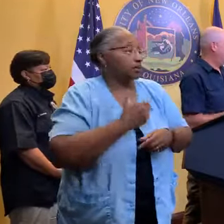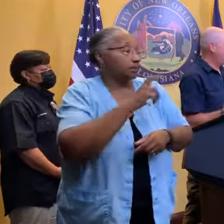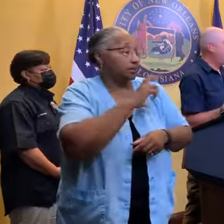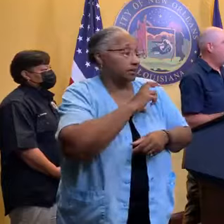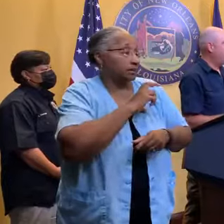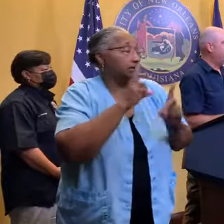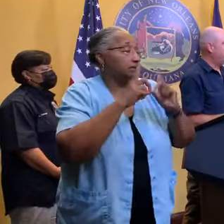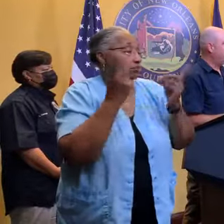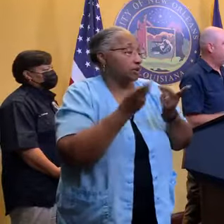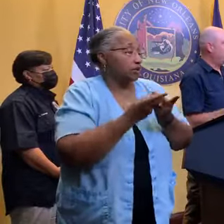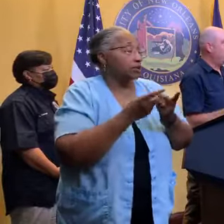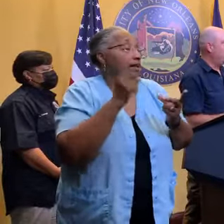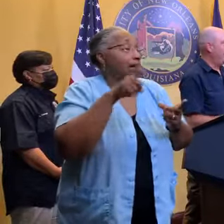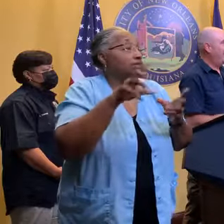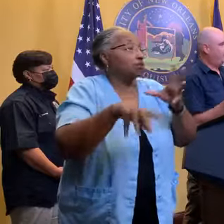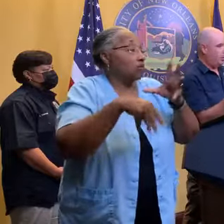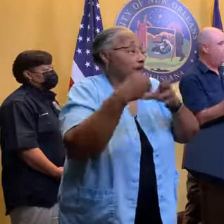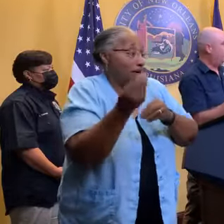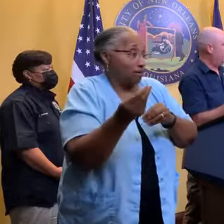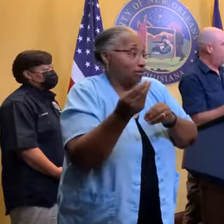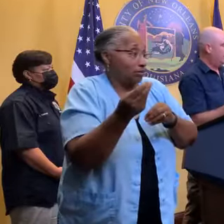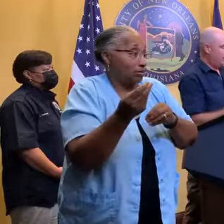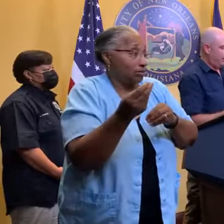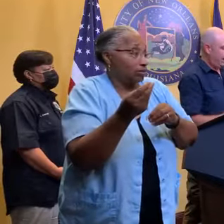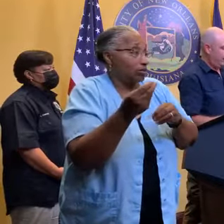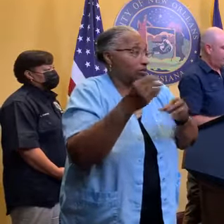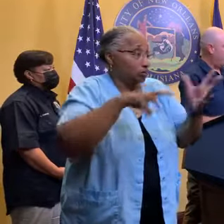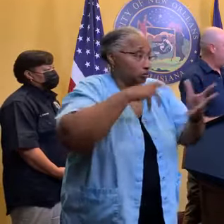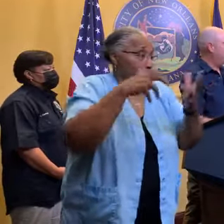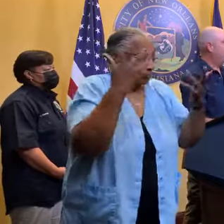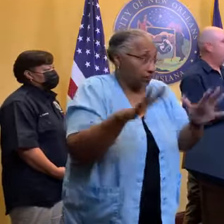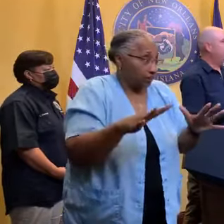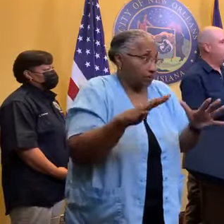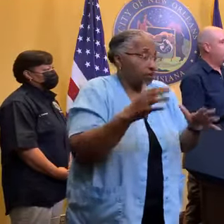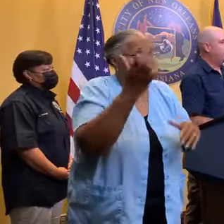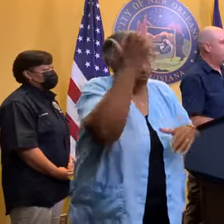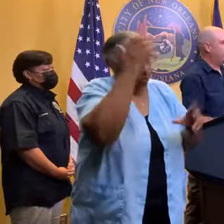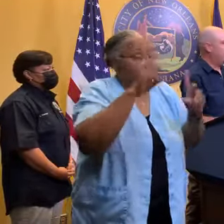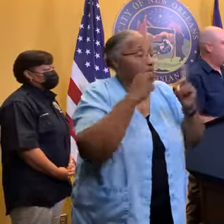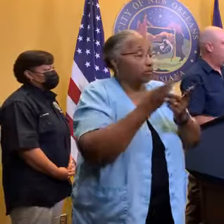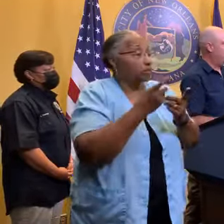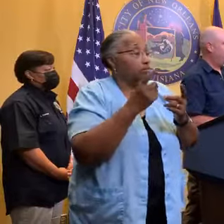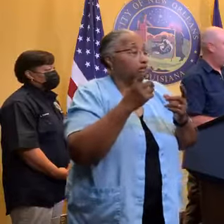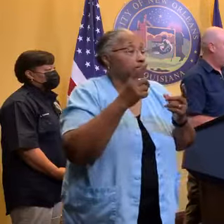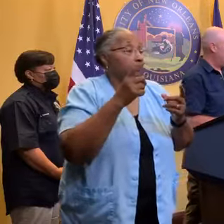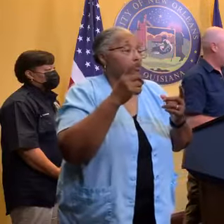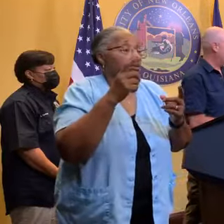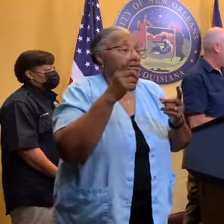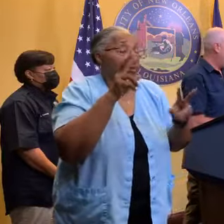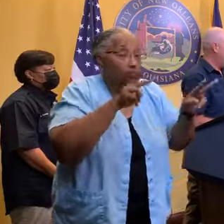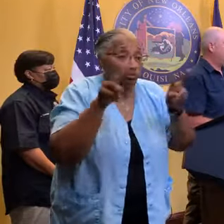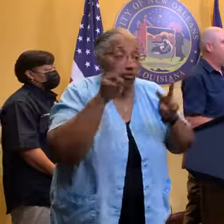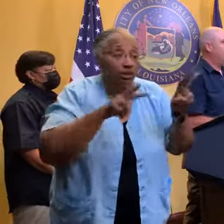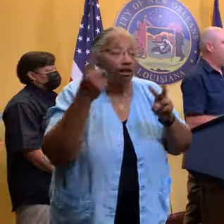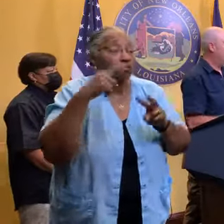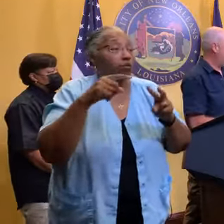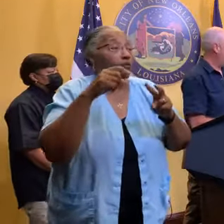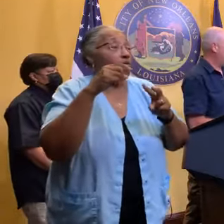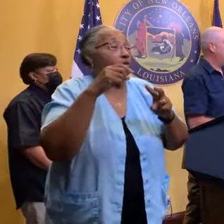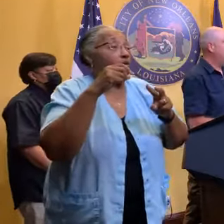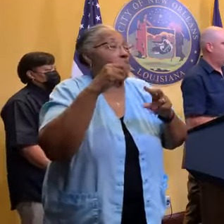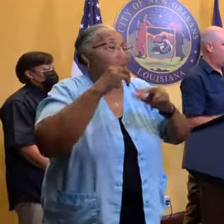surveys or rapid damage assessments right away post-storm. I would add the fire department goes and checks, for structure collapses,